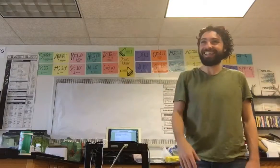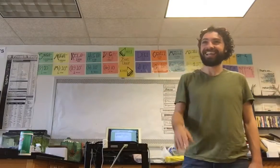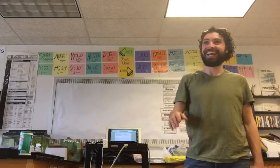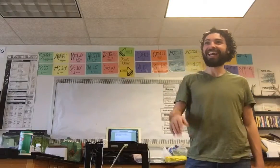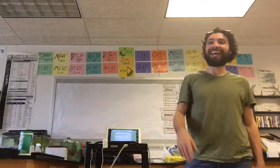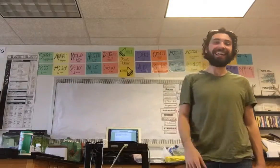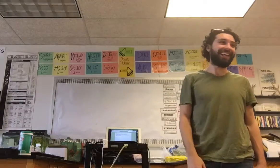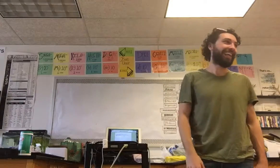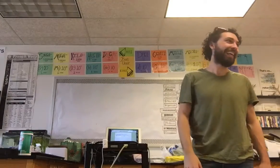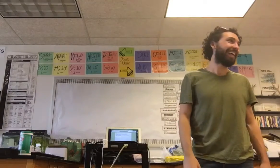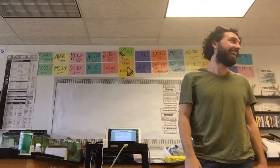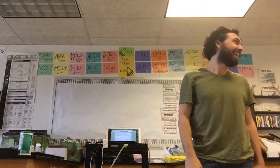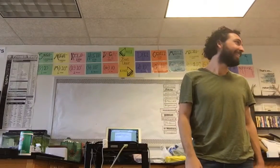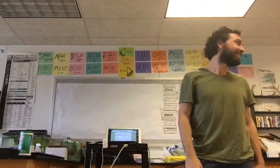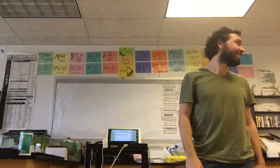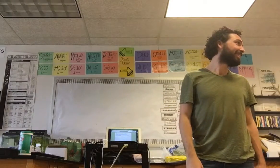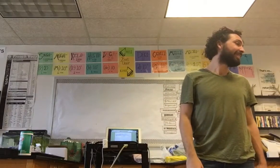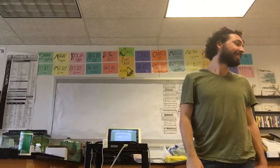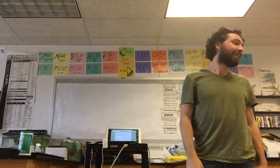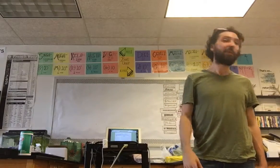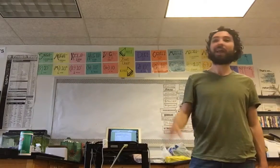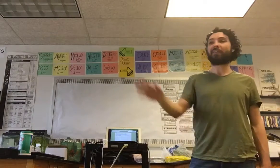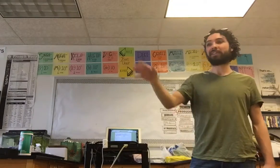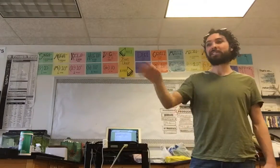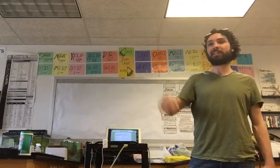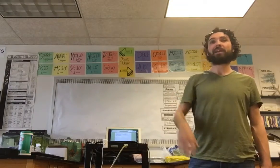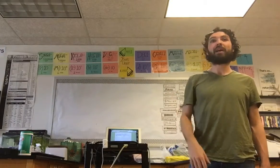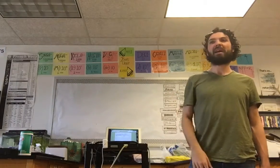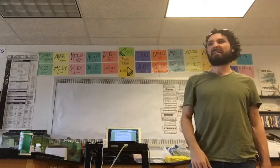Wait, why did you say that? Whatever, just... Move in a can.